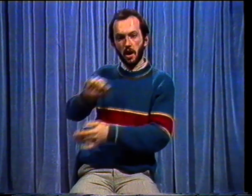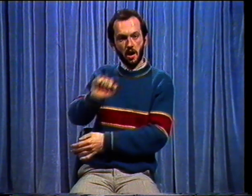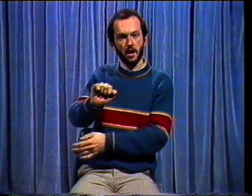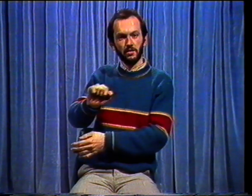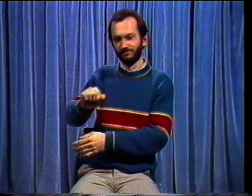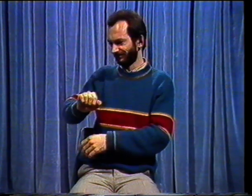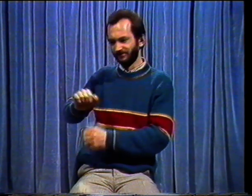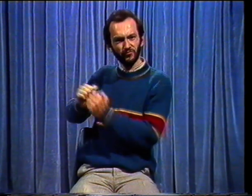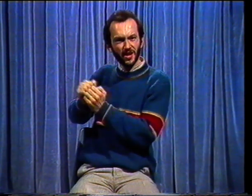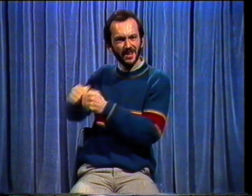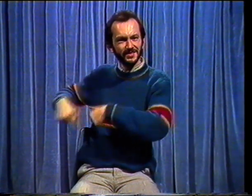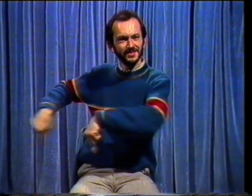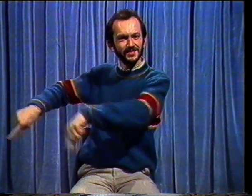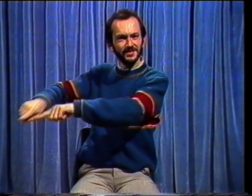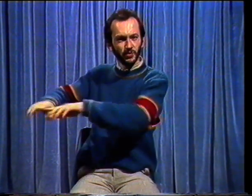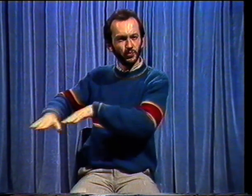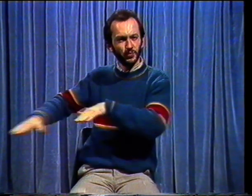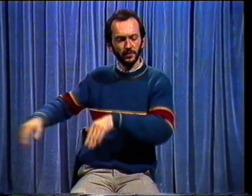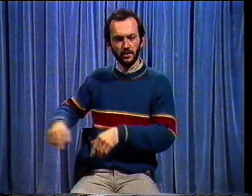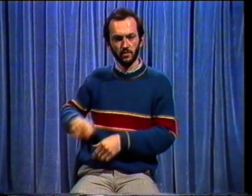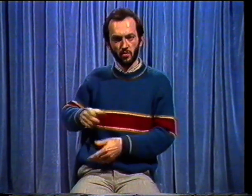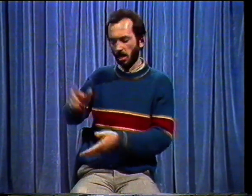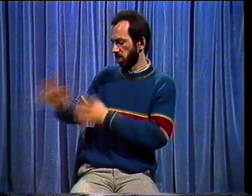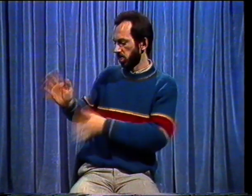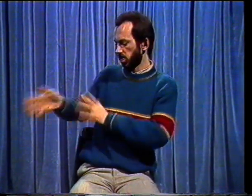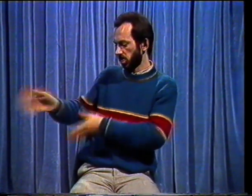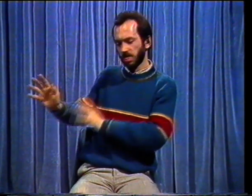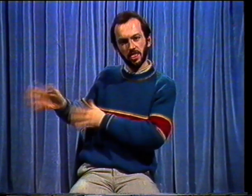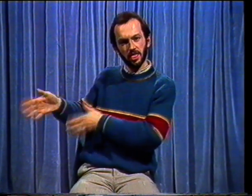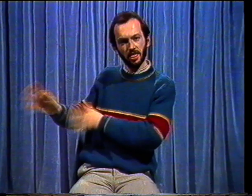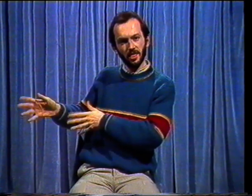talks to her classmates, her friends in the classroom. And she talks in this way.